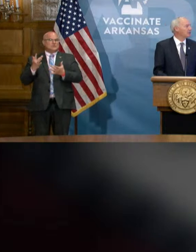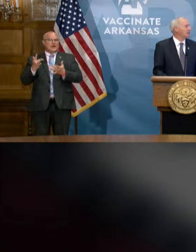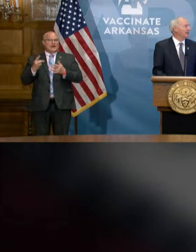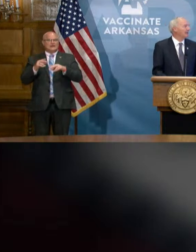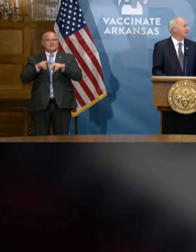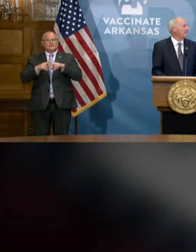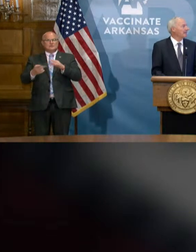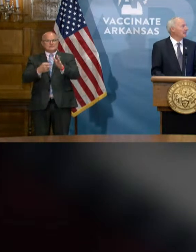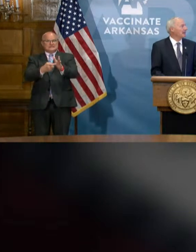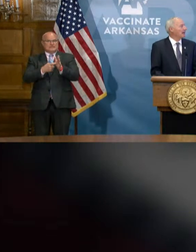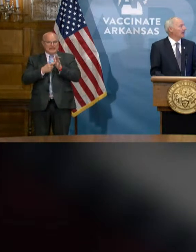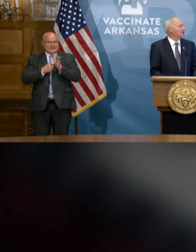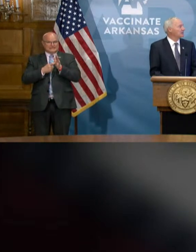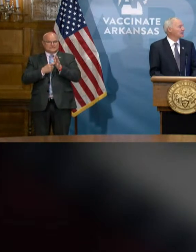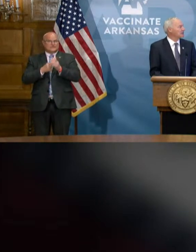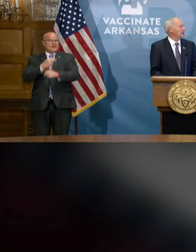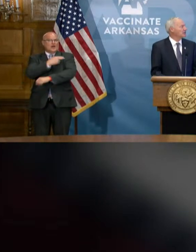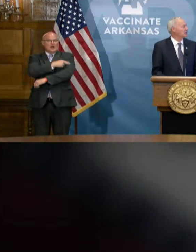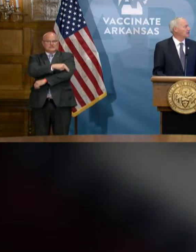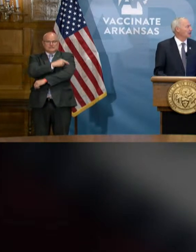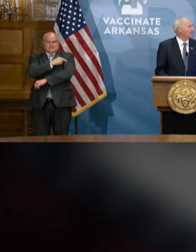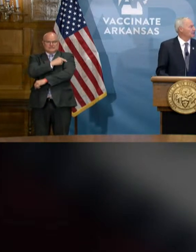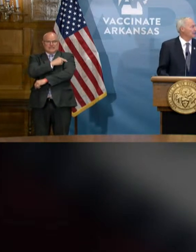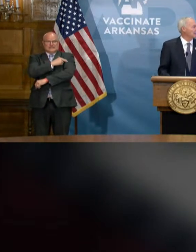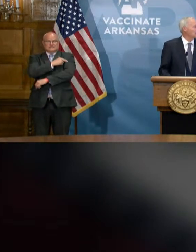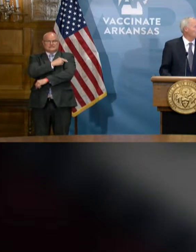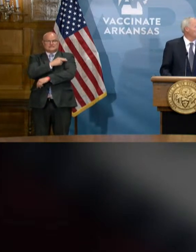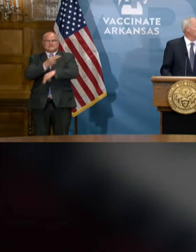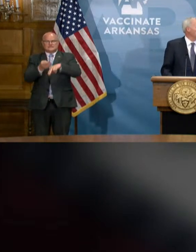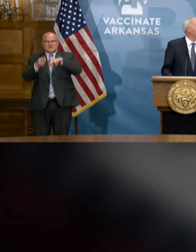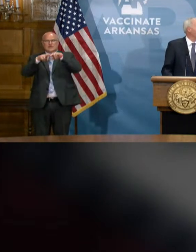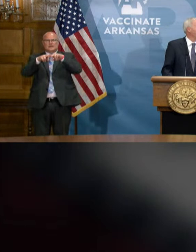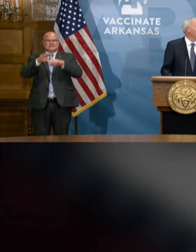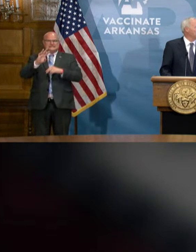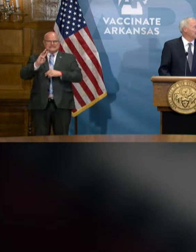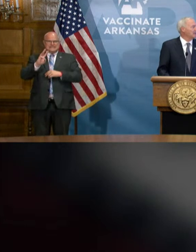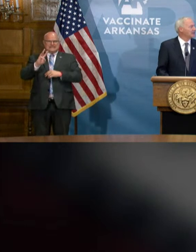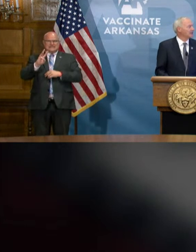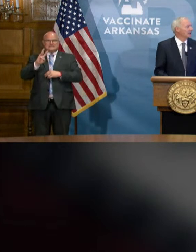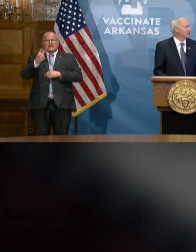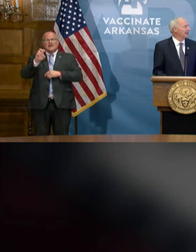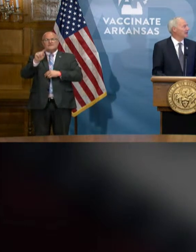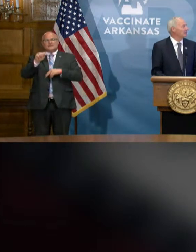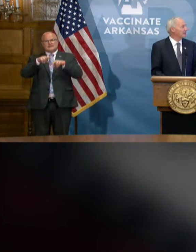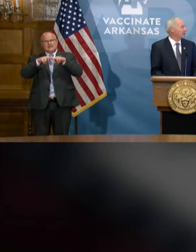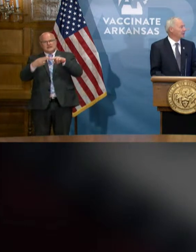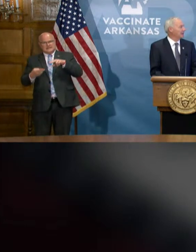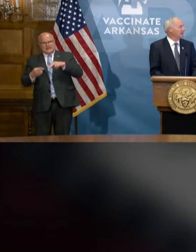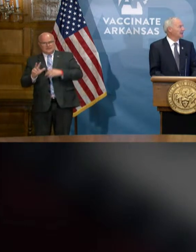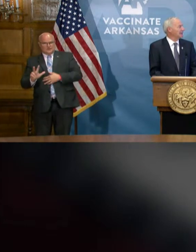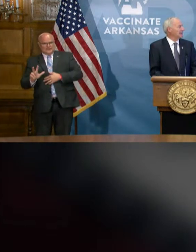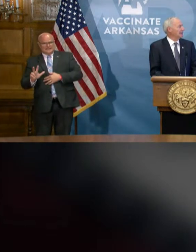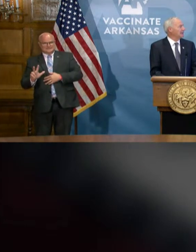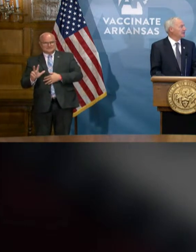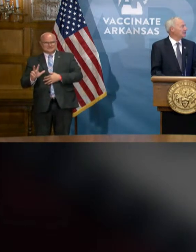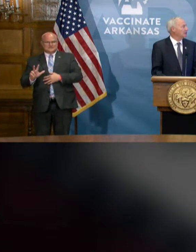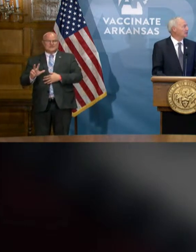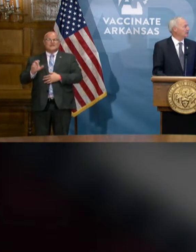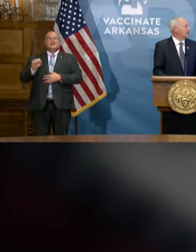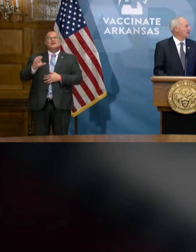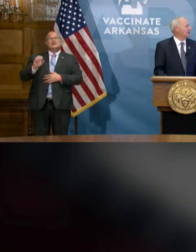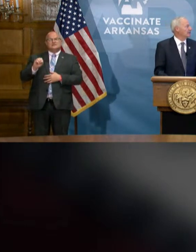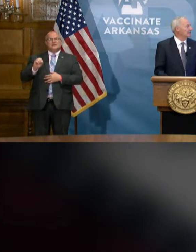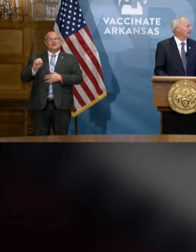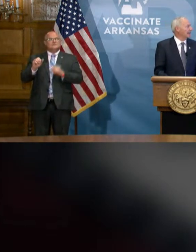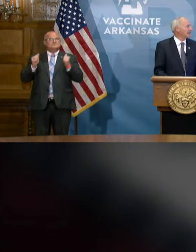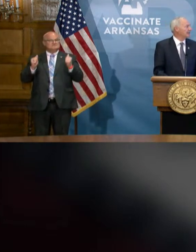a reduced demand. Our hospitalizations are up 6. Our ventilators are down 3. And so you